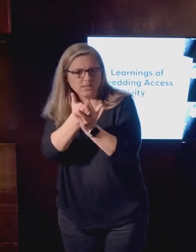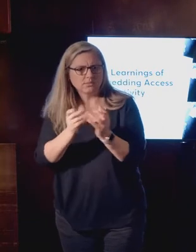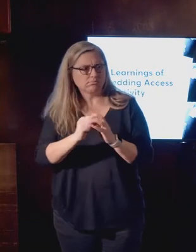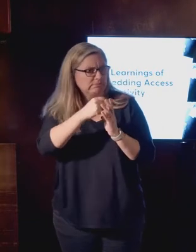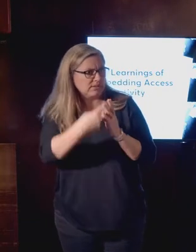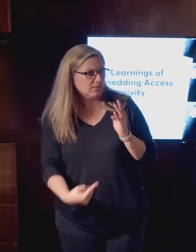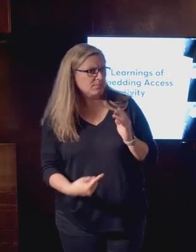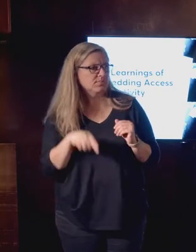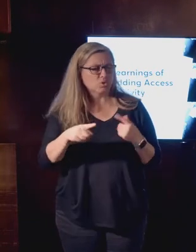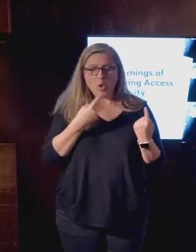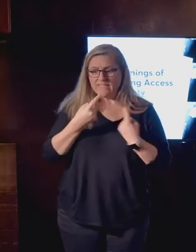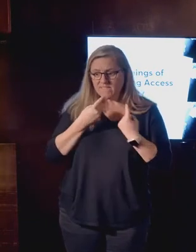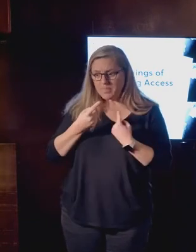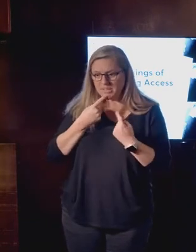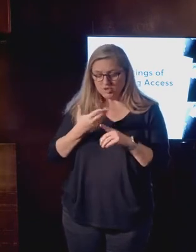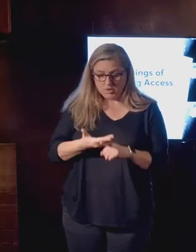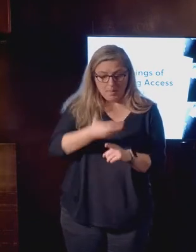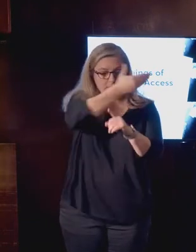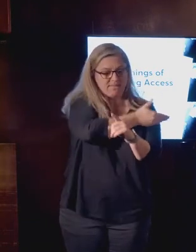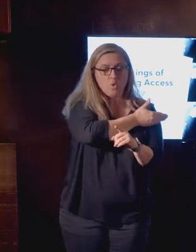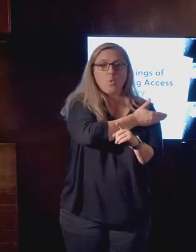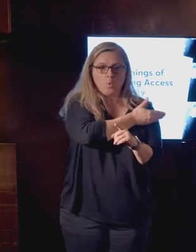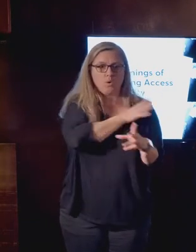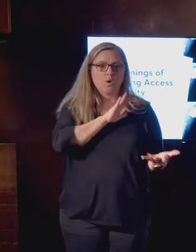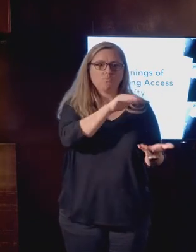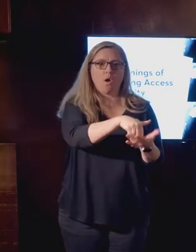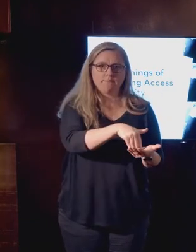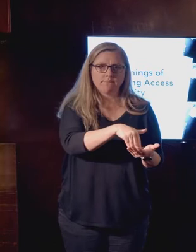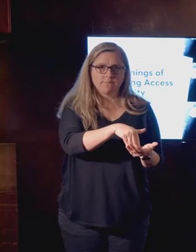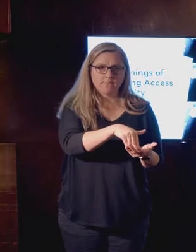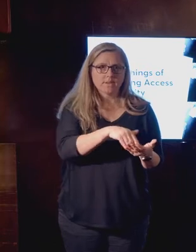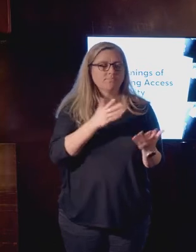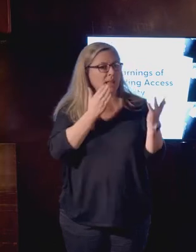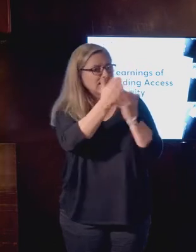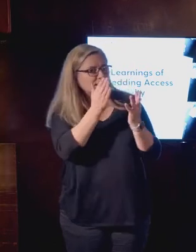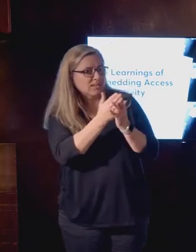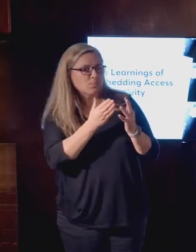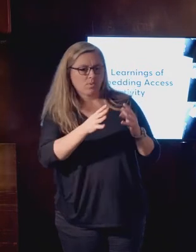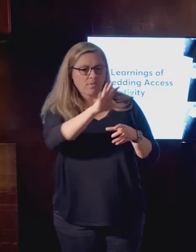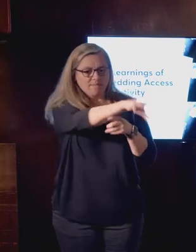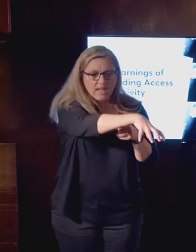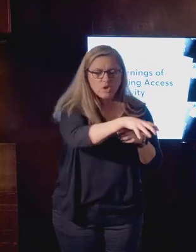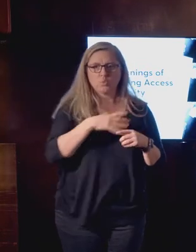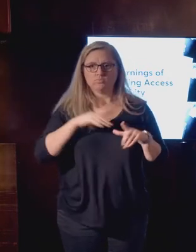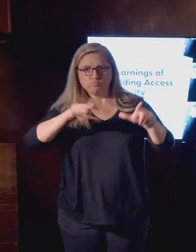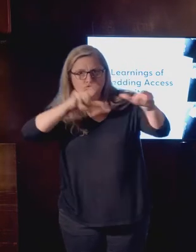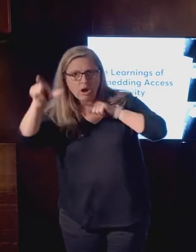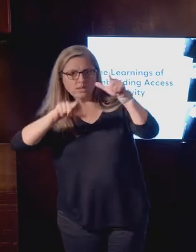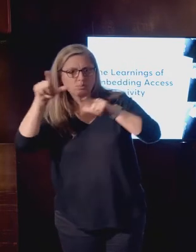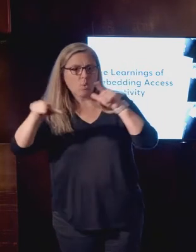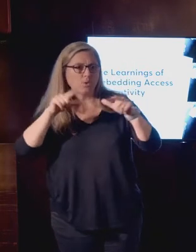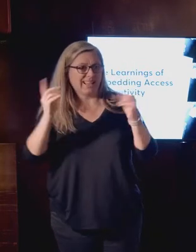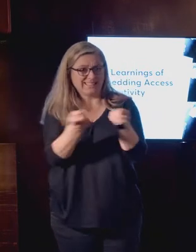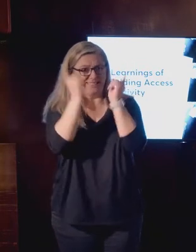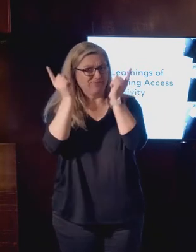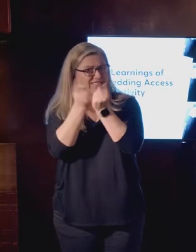Info about accessibility provided before they get to the event, accessible venues and accessible transport, and that there are multiple